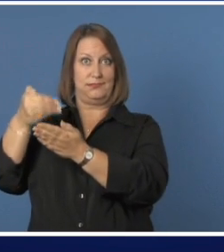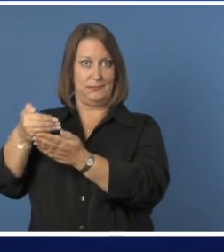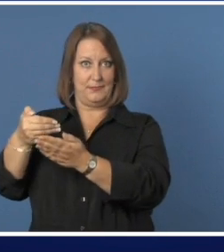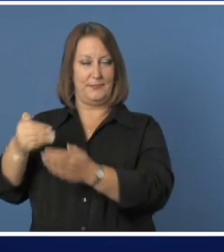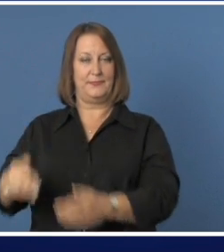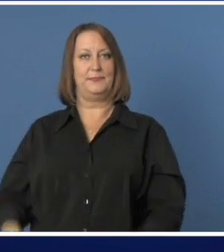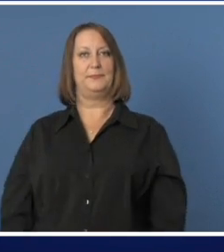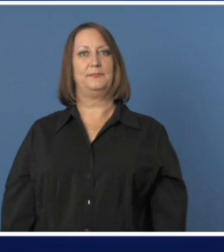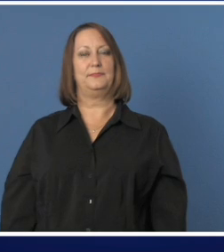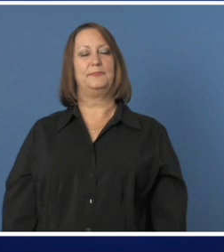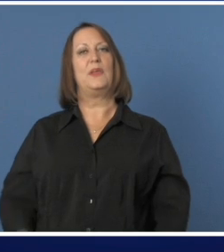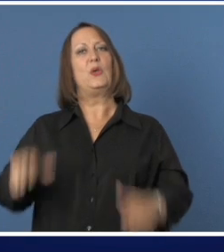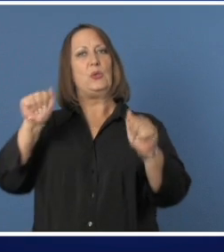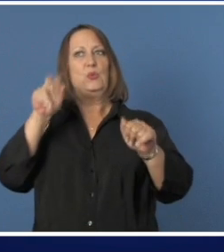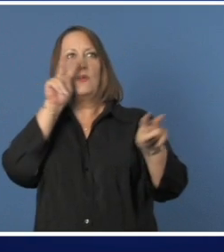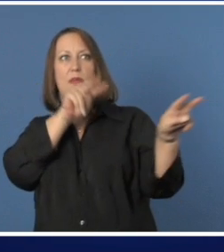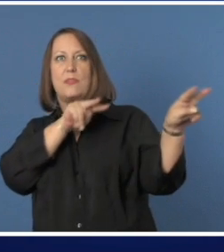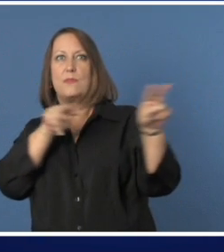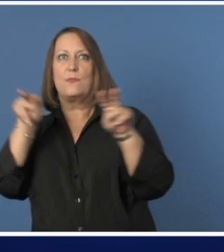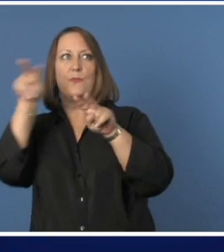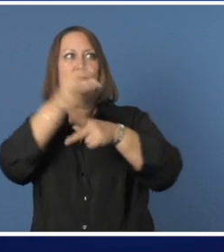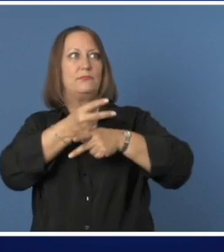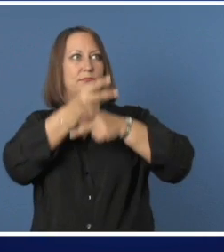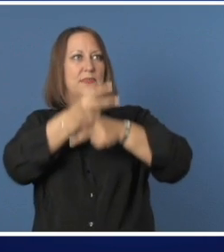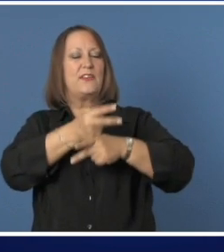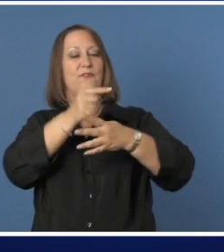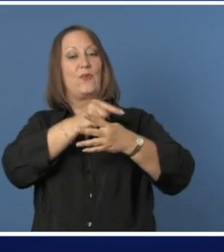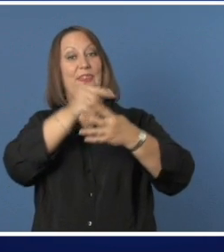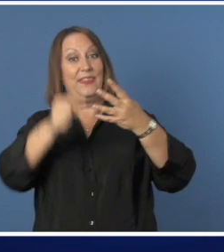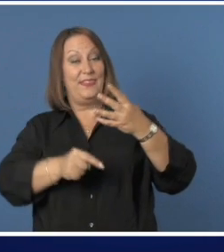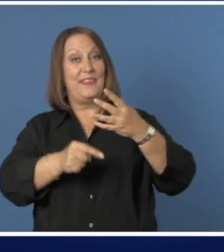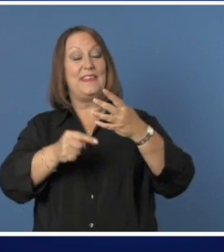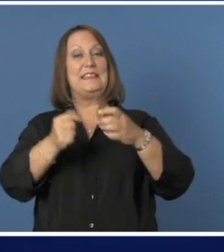look for the following danger signs